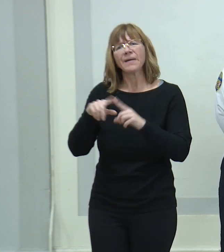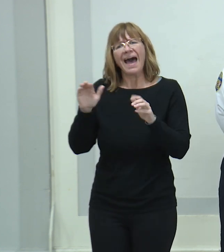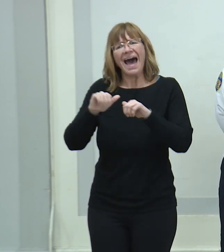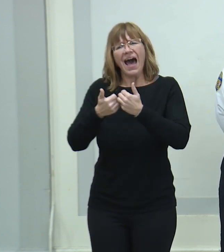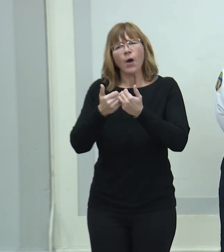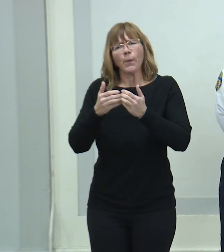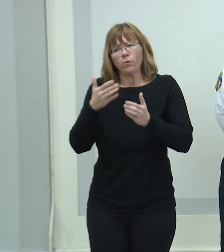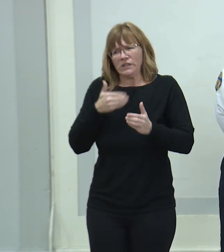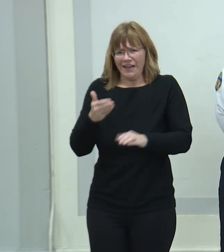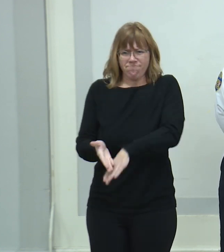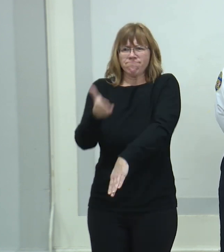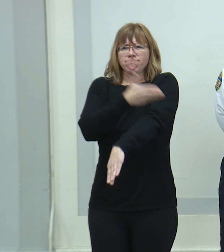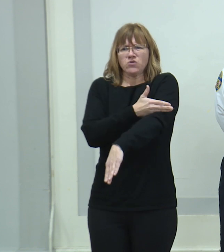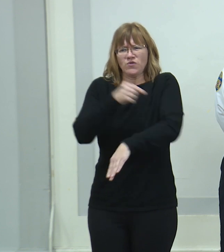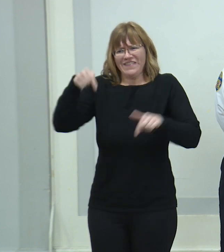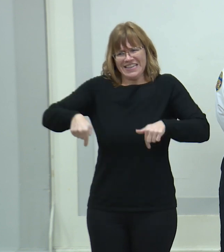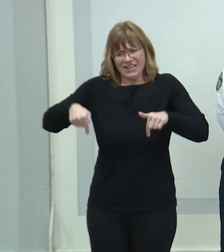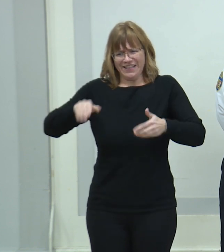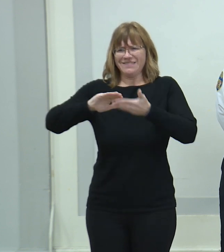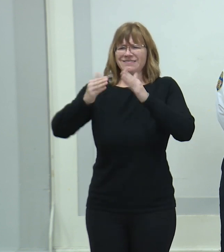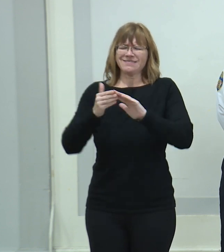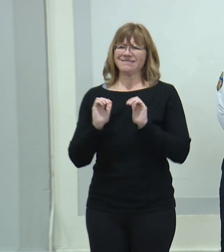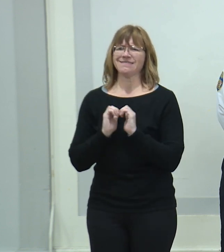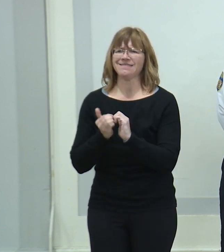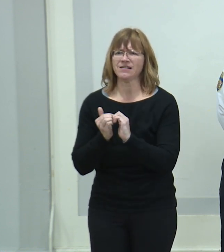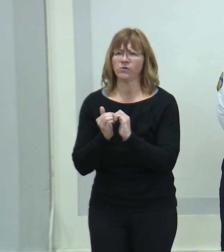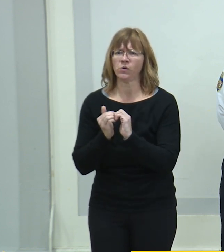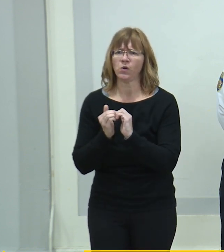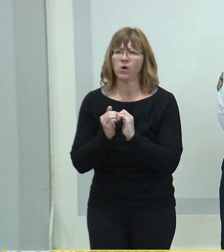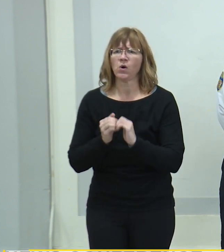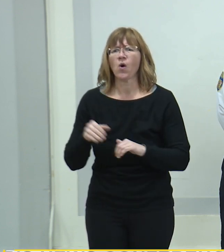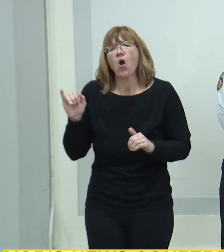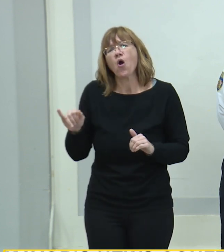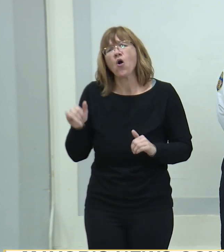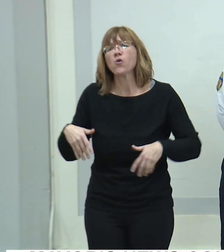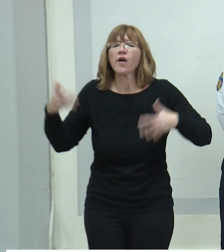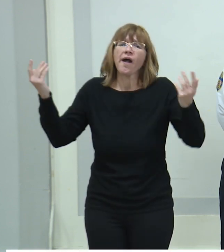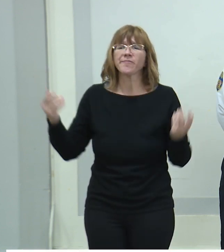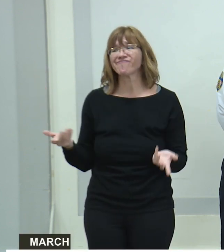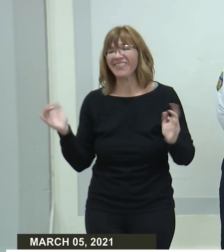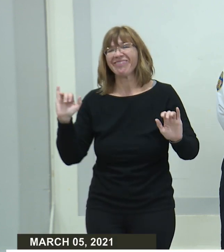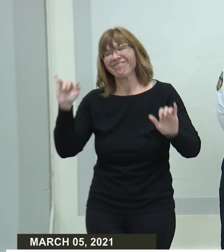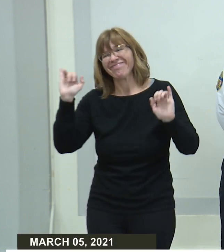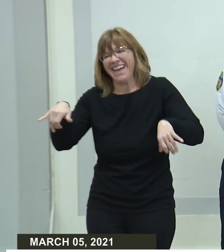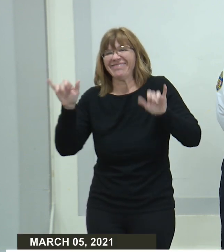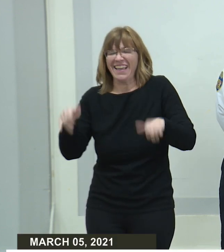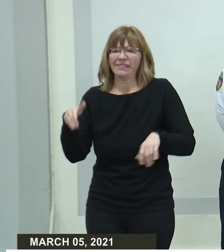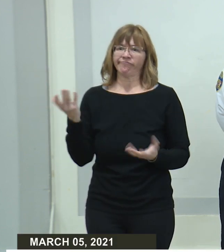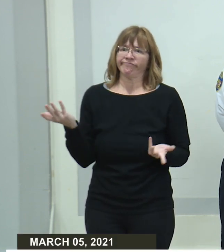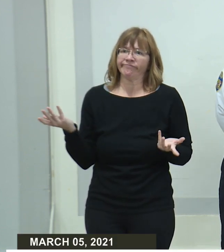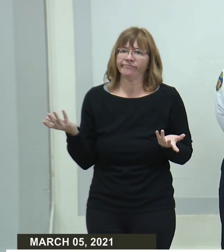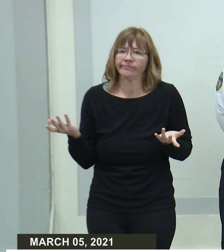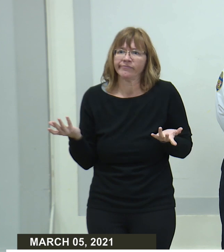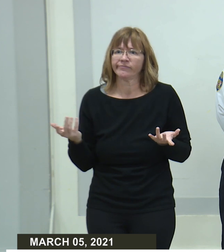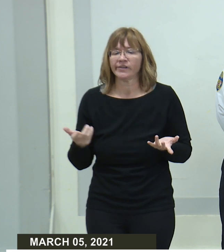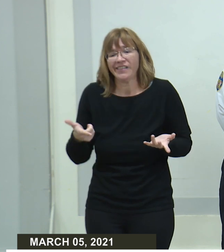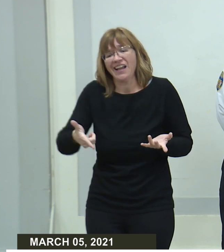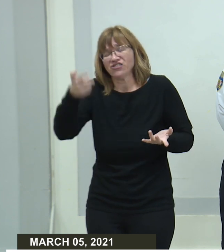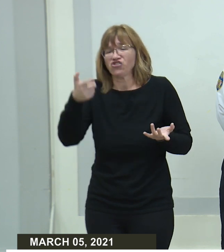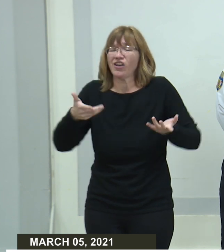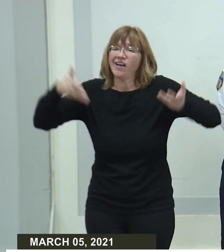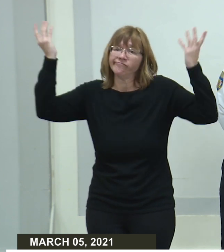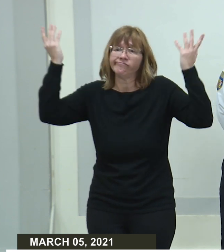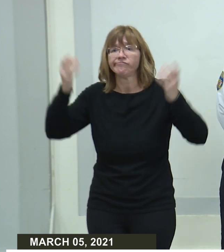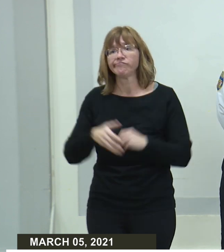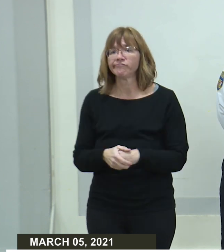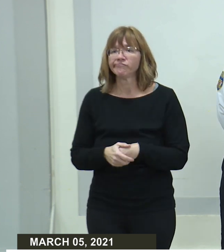city to not just accept and say, oh man, that's messed up. Little shorty got shot, and then we just move on. Because I can't move